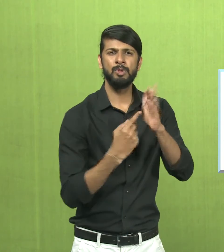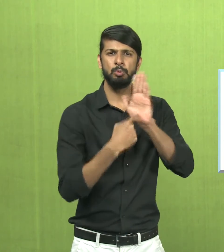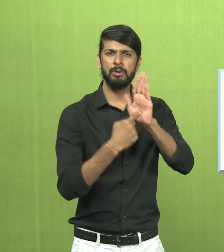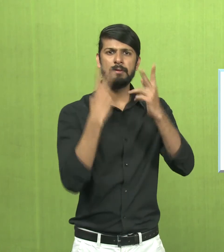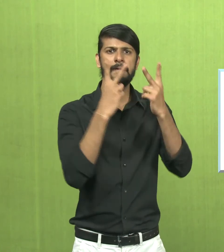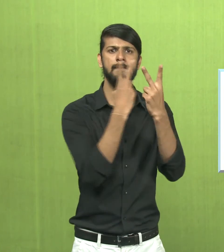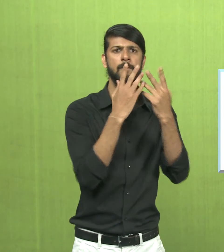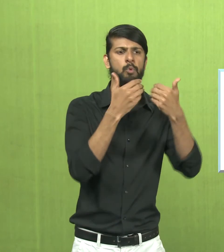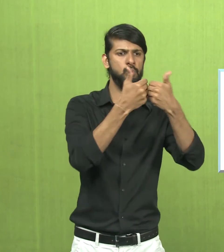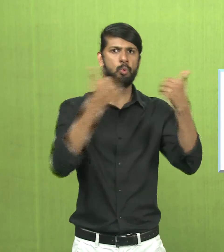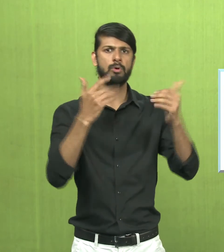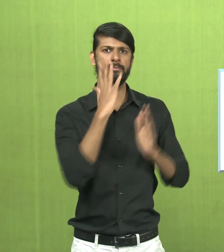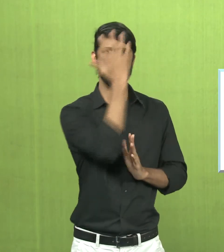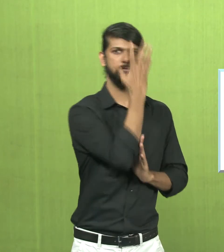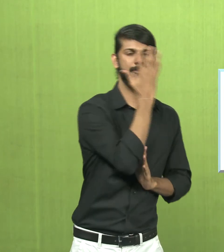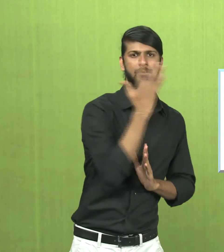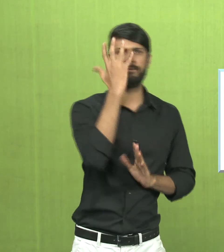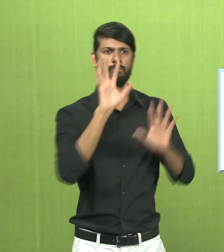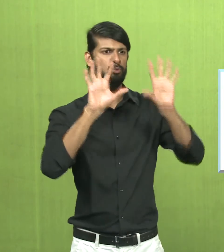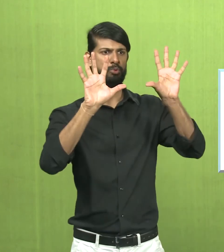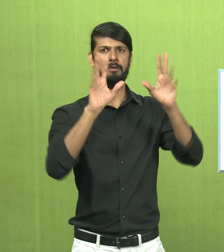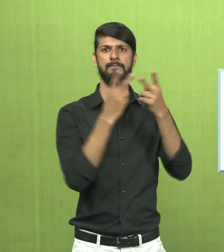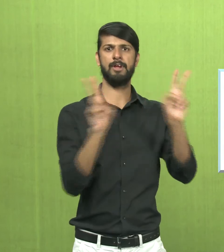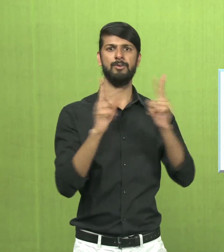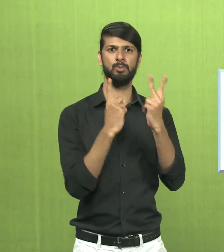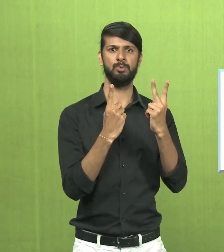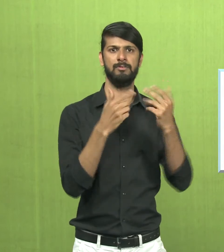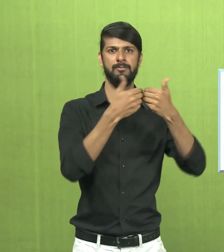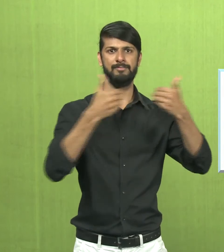This painting is divided in two segments.